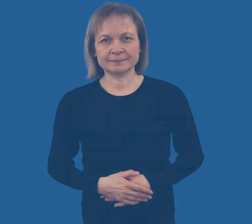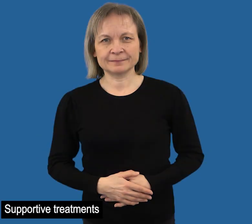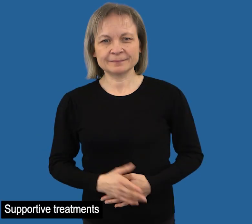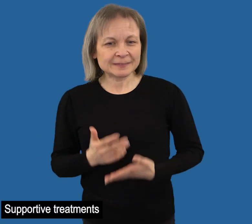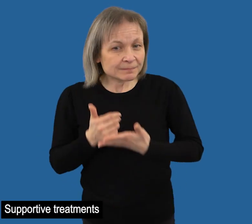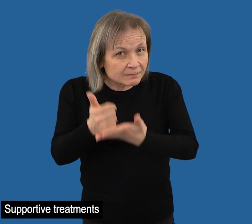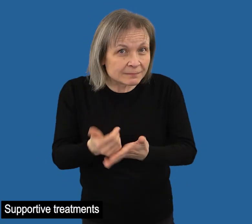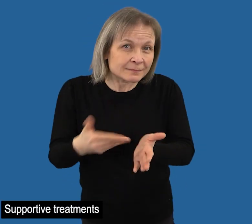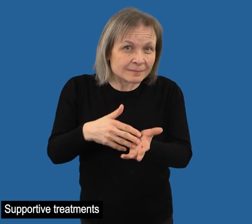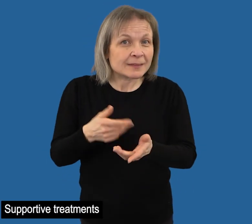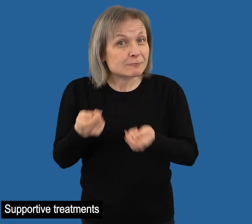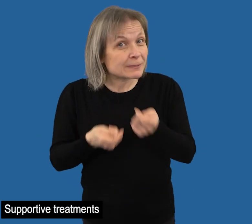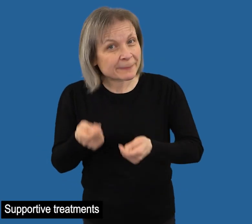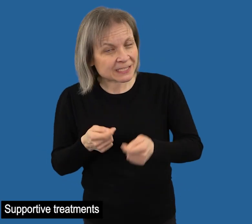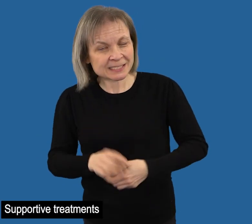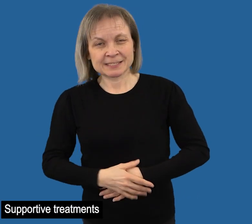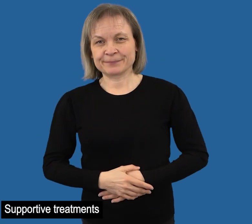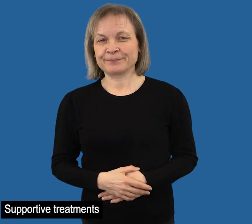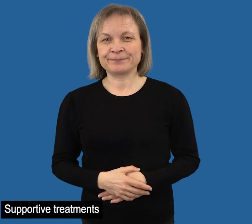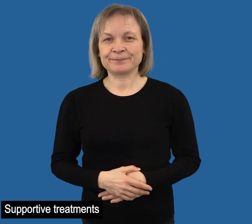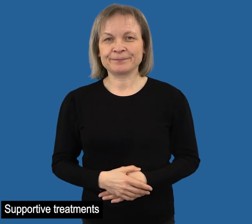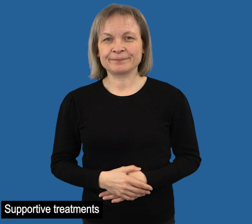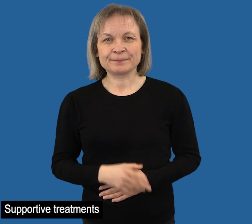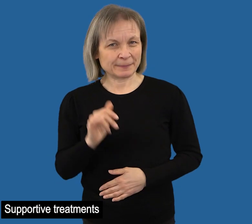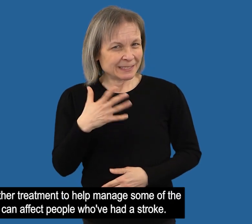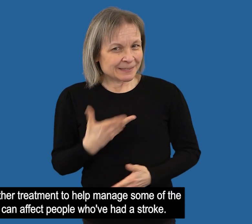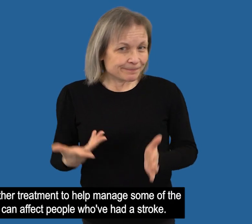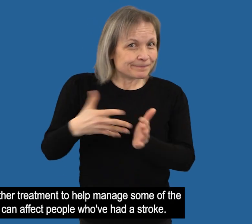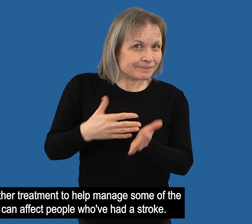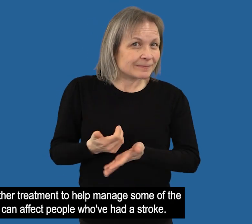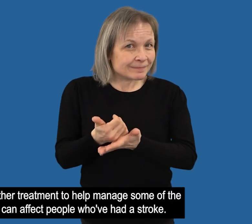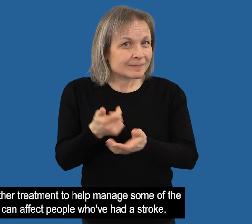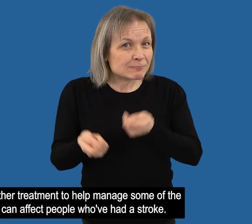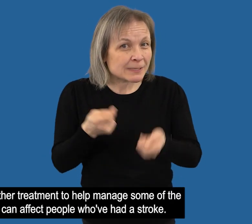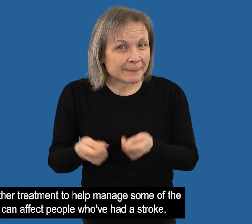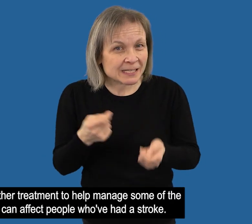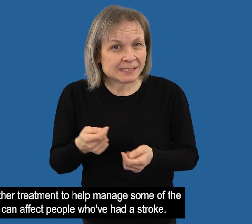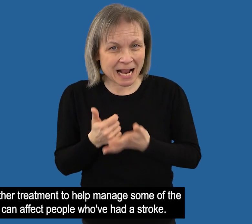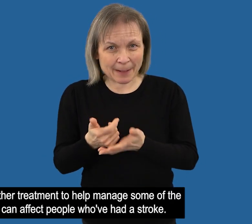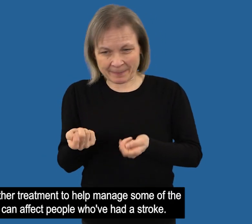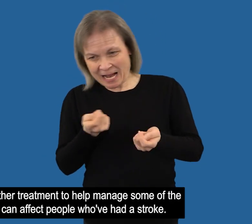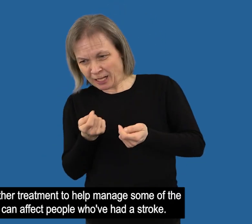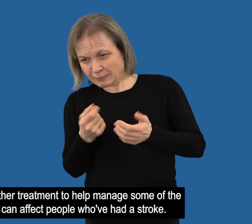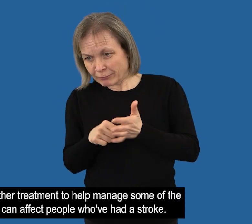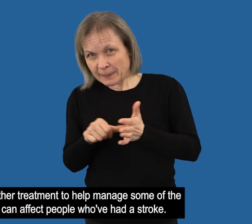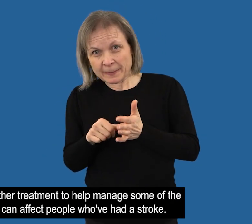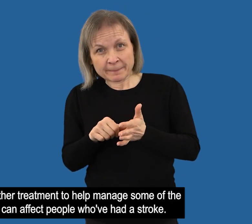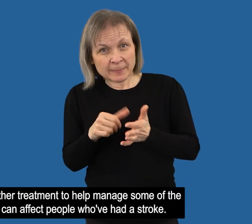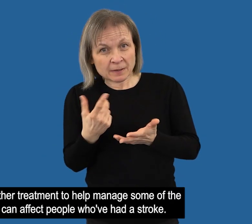Supportive treatments. You may need further treatment to help manage some of